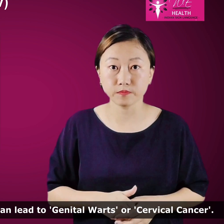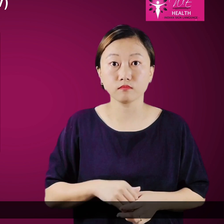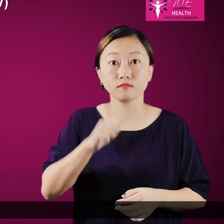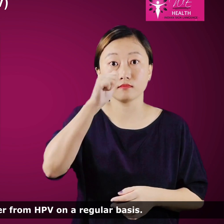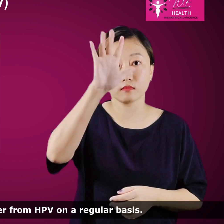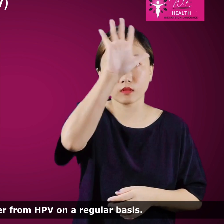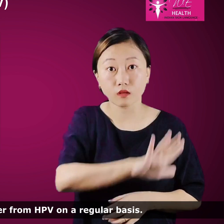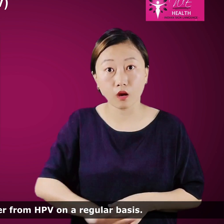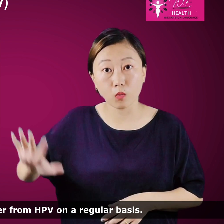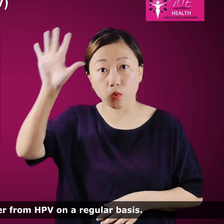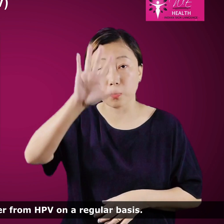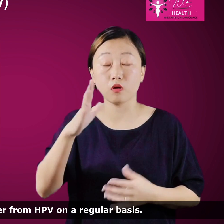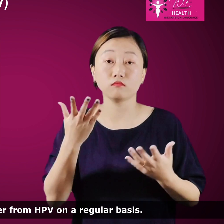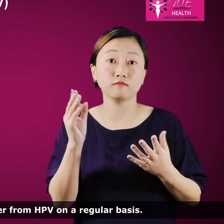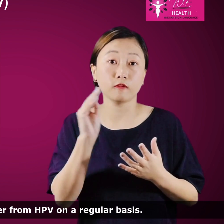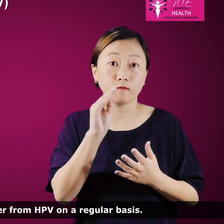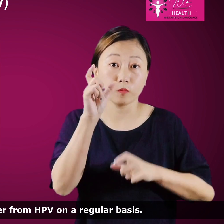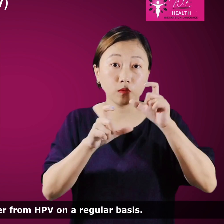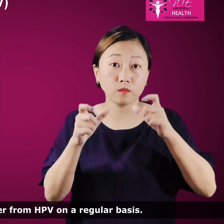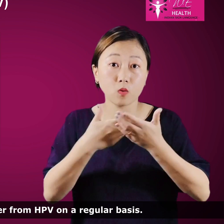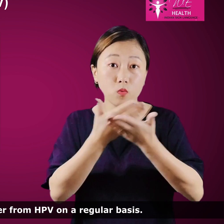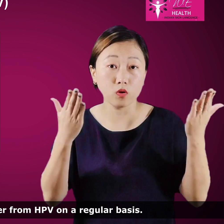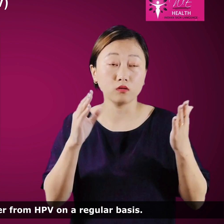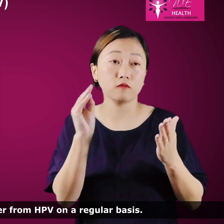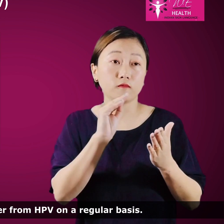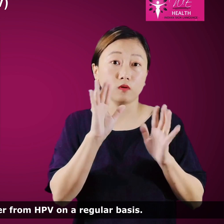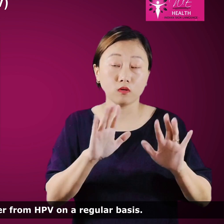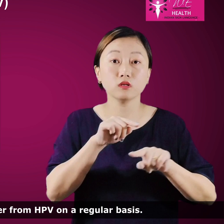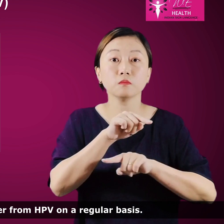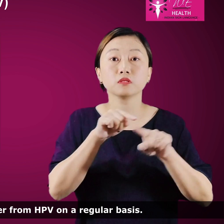About 60% of women suffer from HPV on a regular basis.